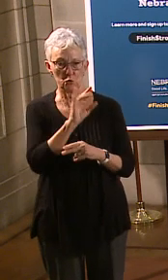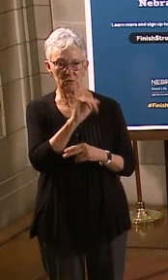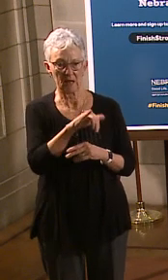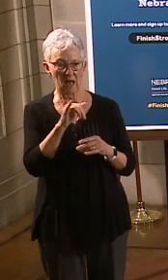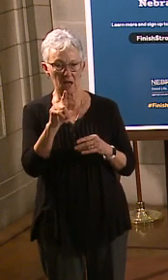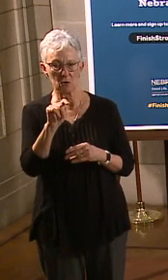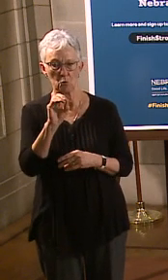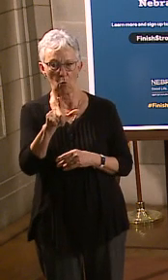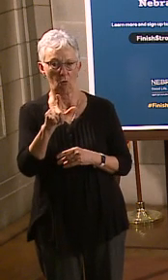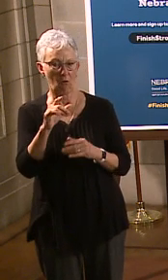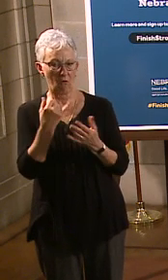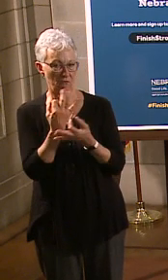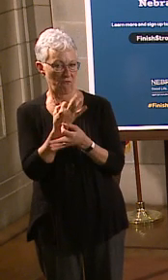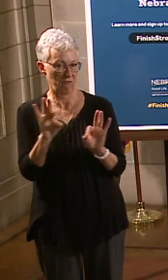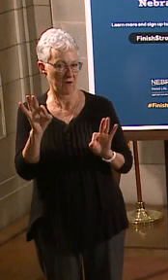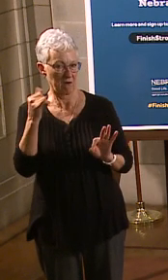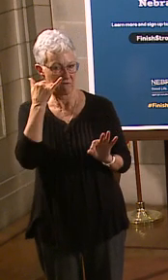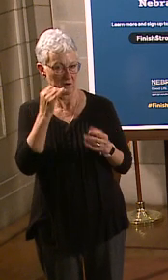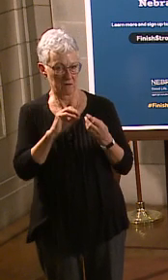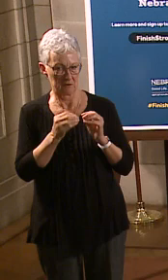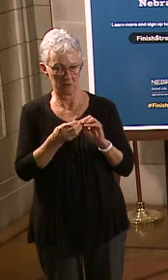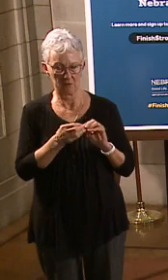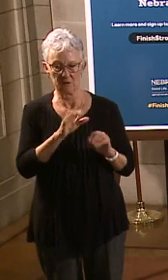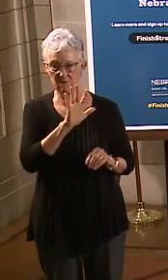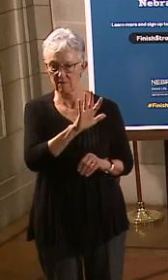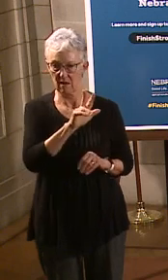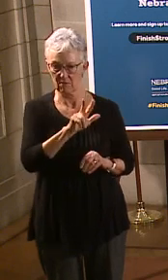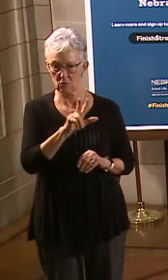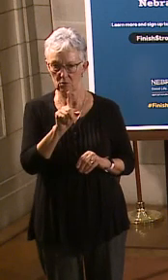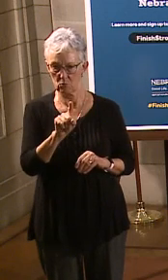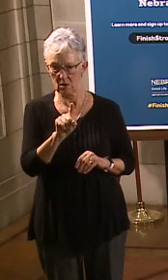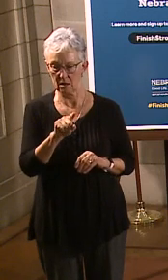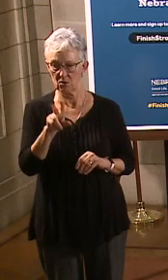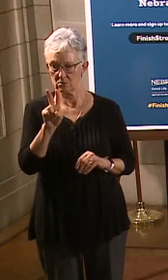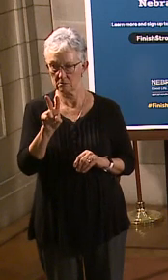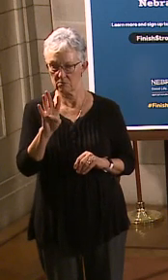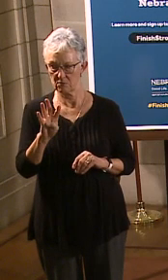833-998-2275, or the other number we have is